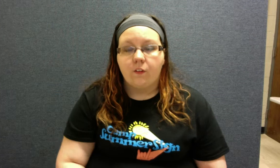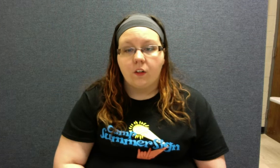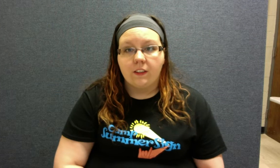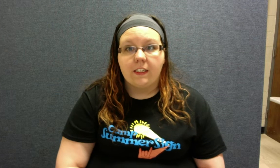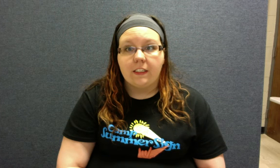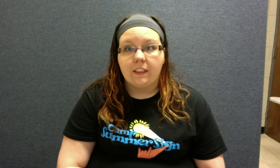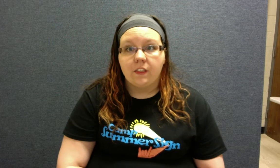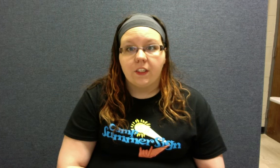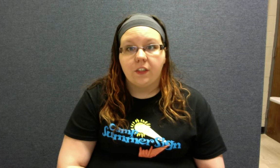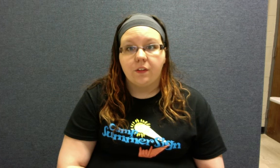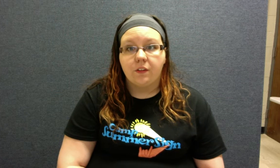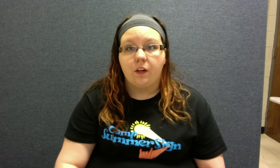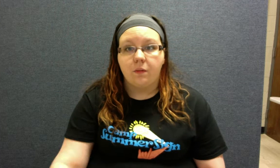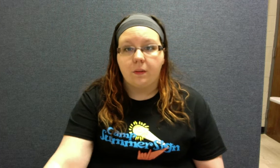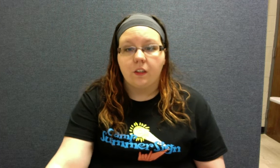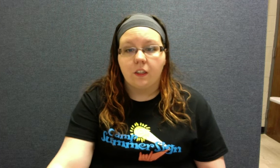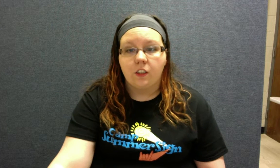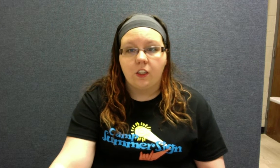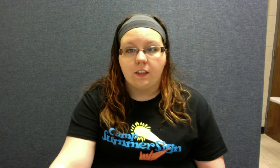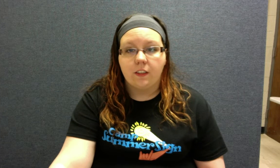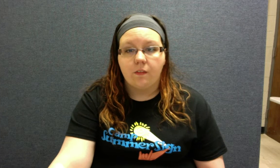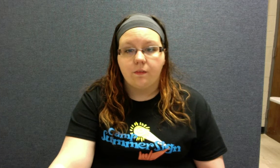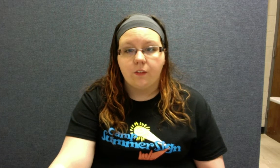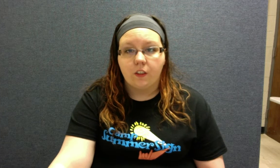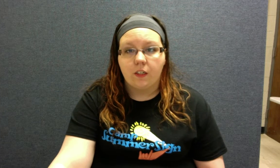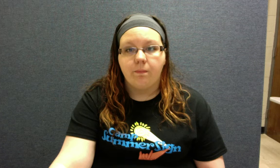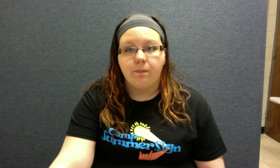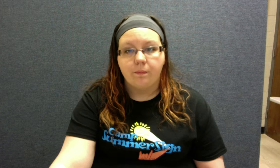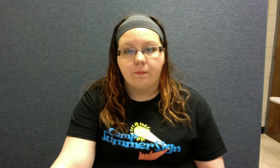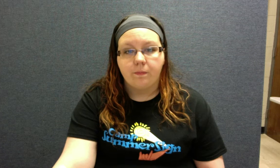Fourth set of thesis videos from Spoken English to ASL. First time.